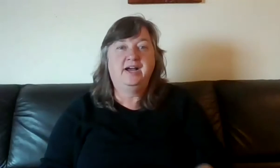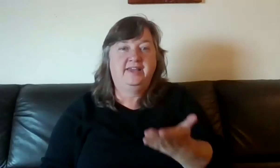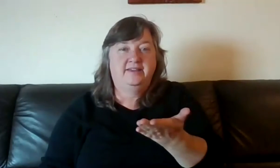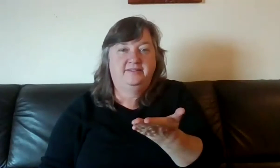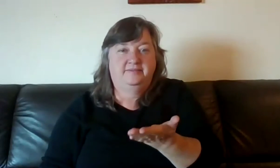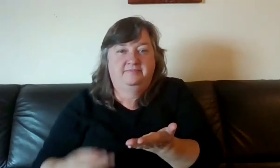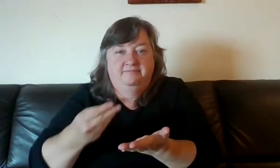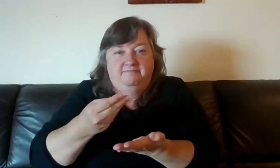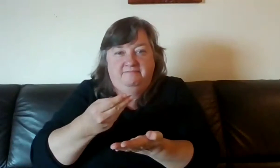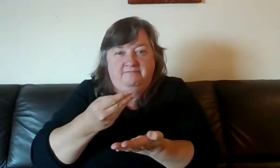Buy.